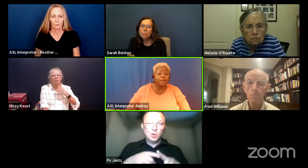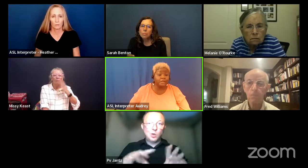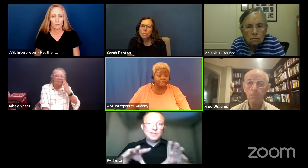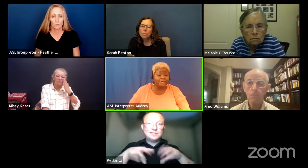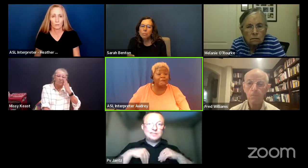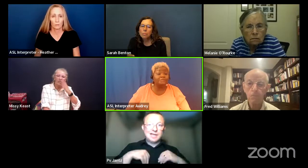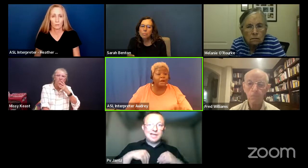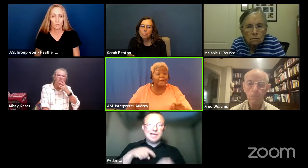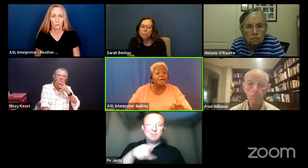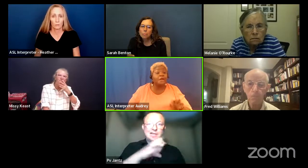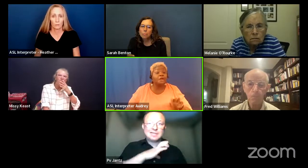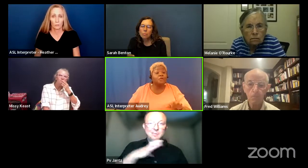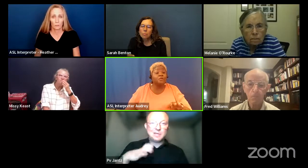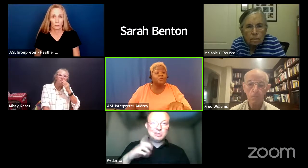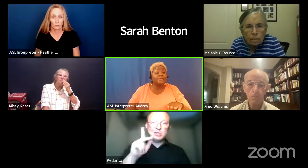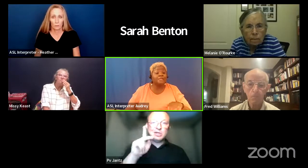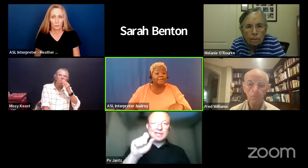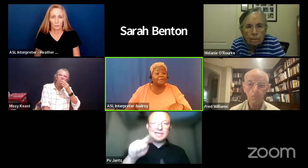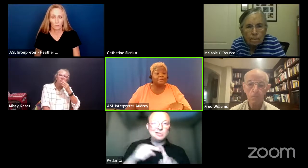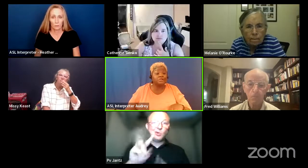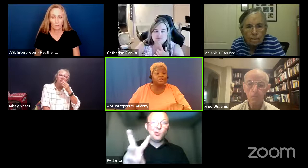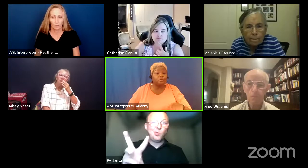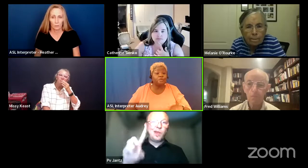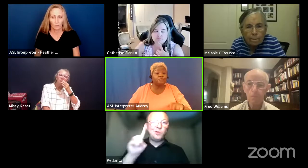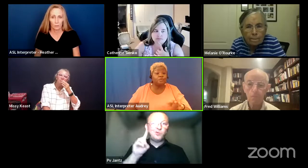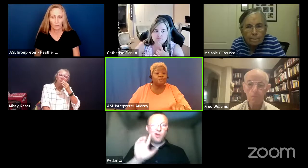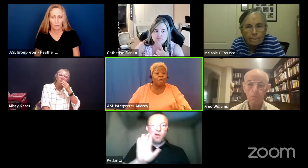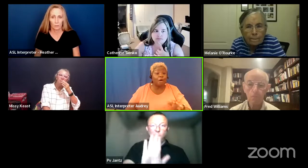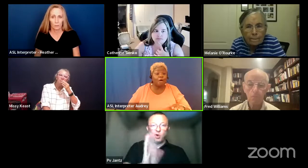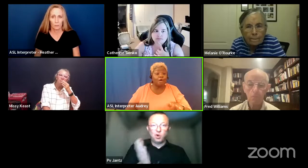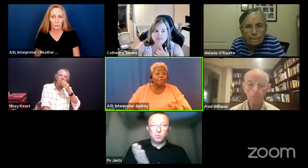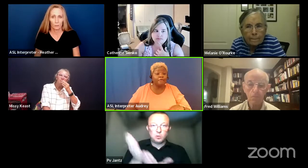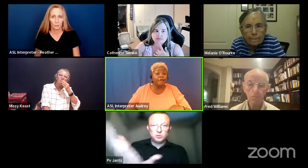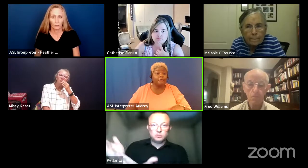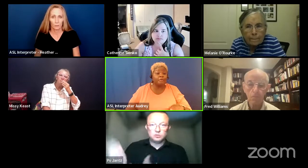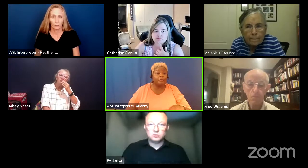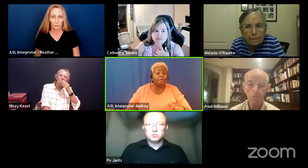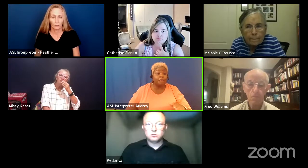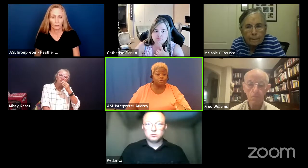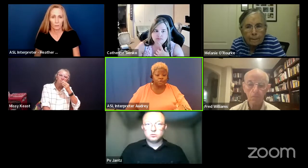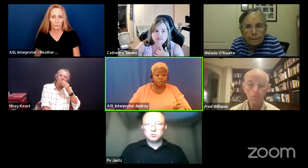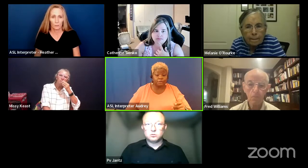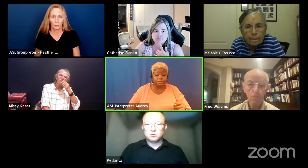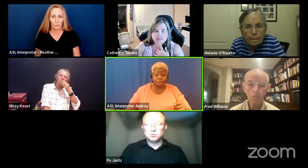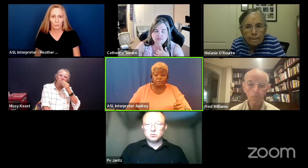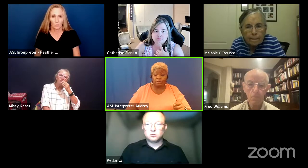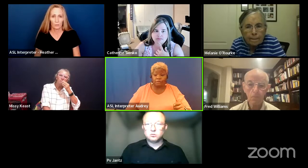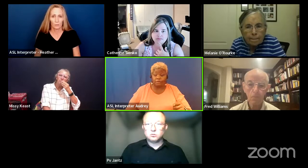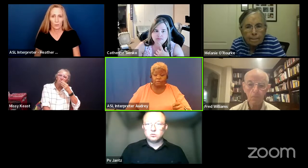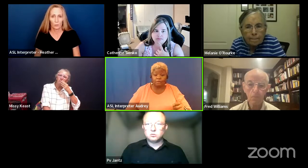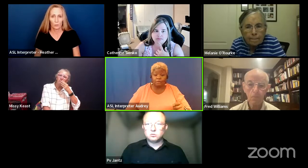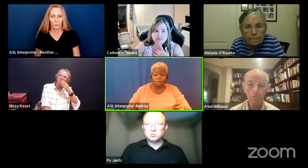Commissioner Williams, I'm sorry, do you accept Commissioner Williams' withdrawal of your promotion?